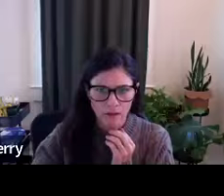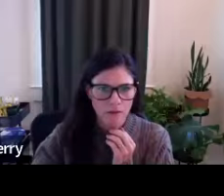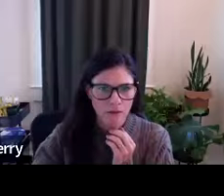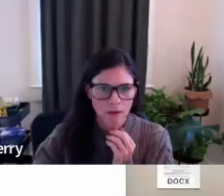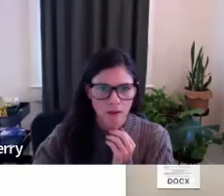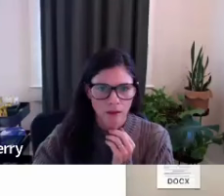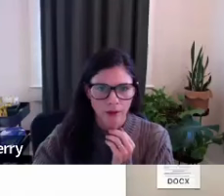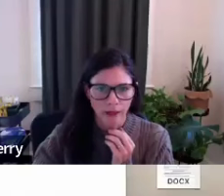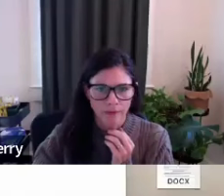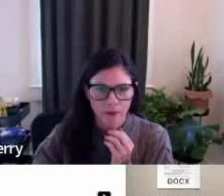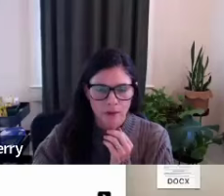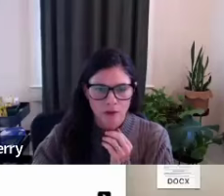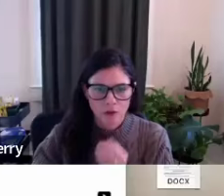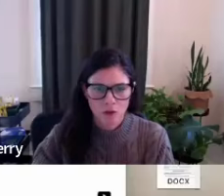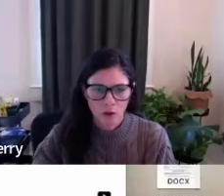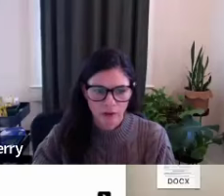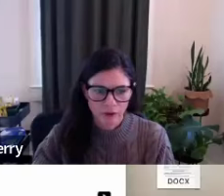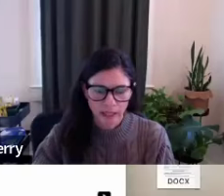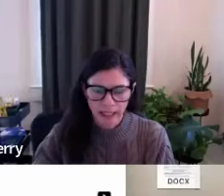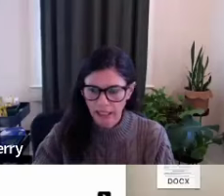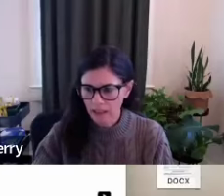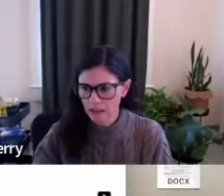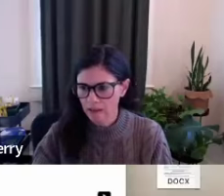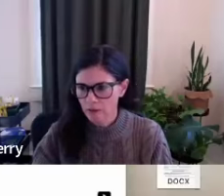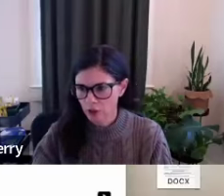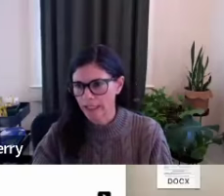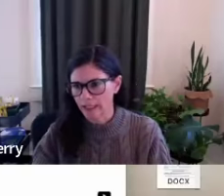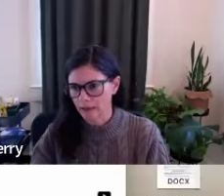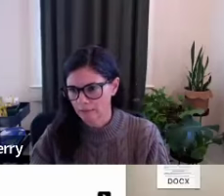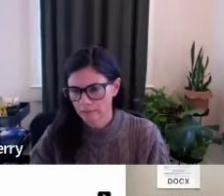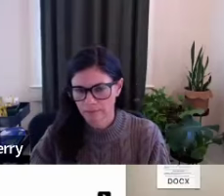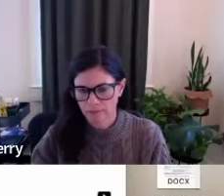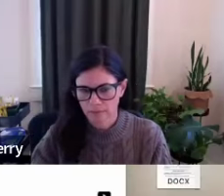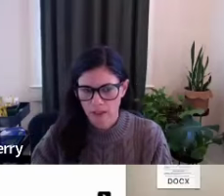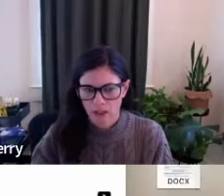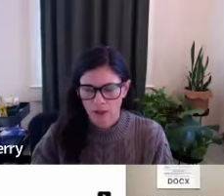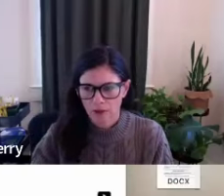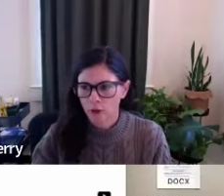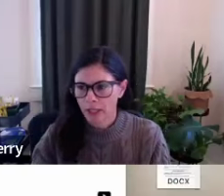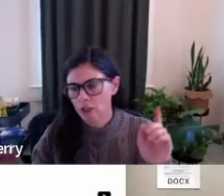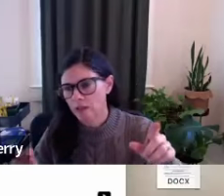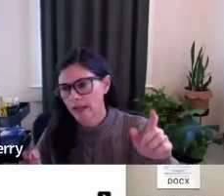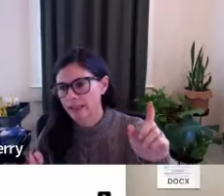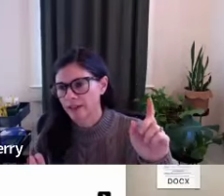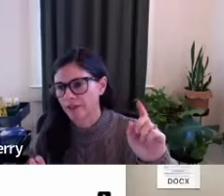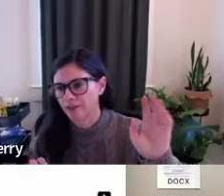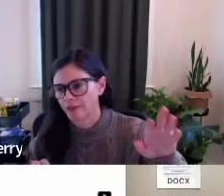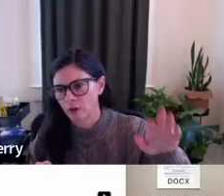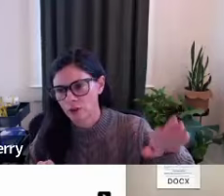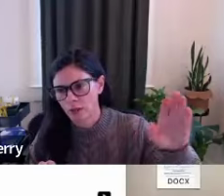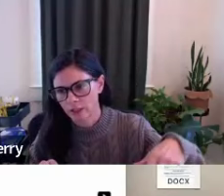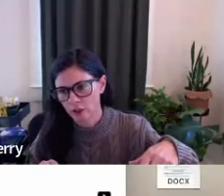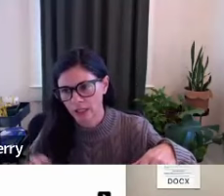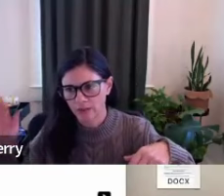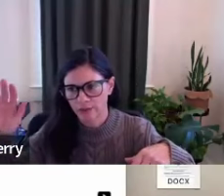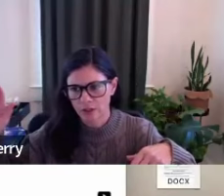There we go. Okay. So if you're in training, the location is slightly different for